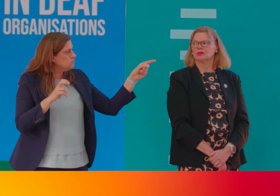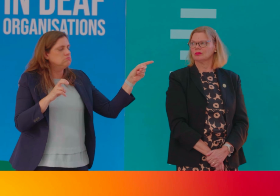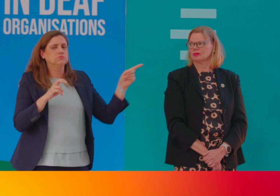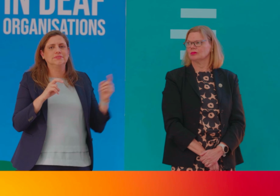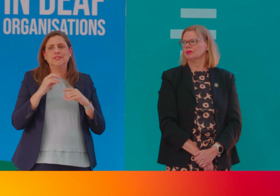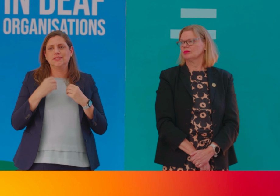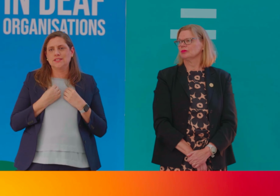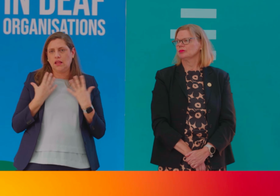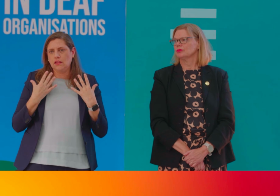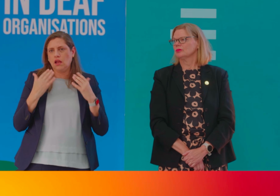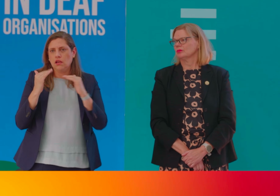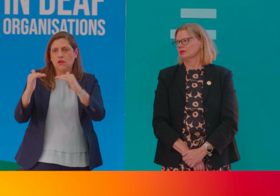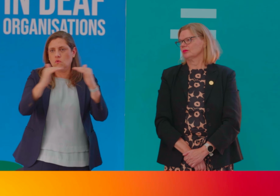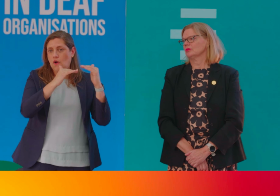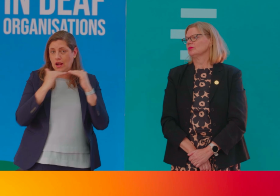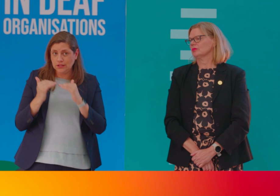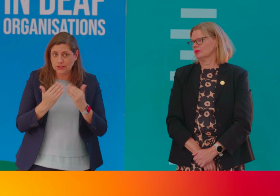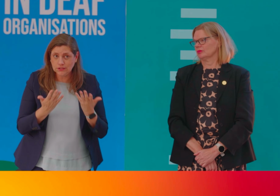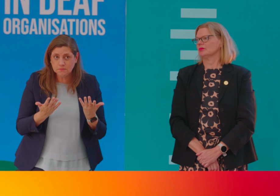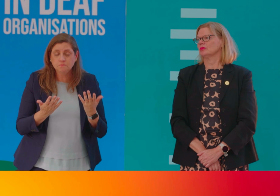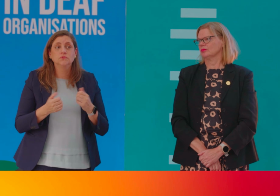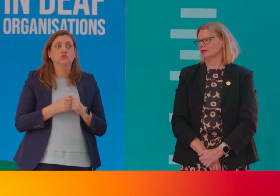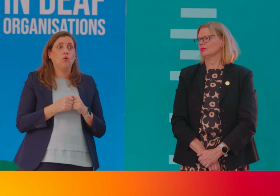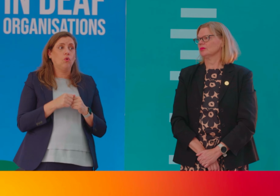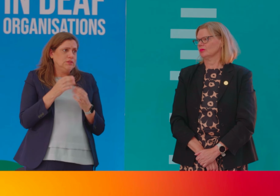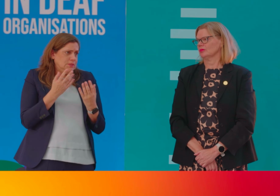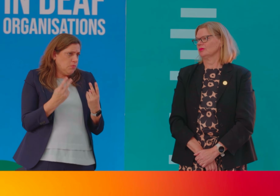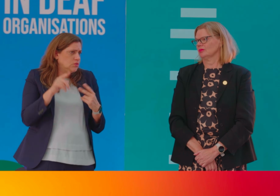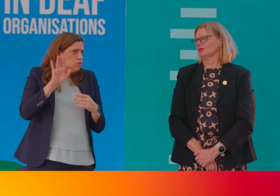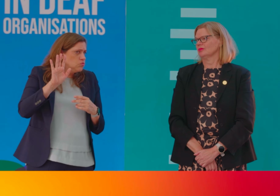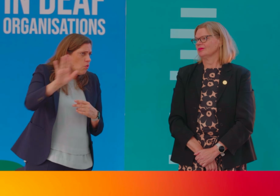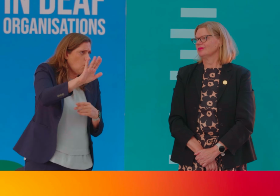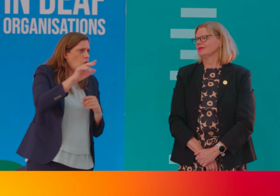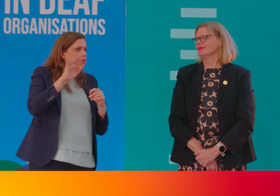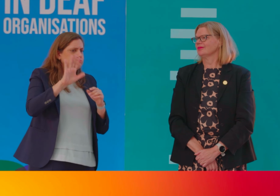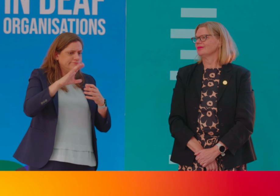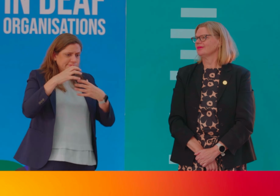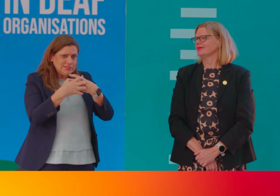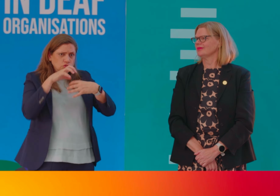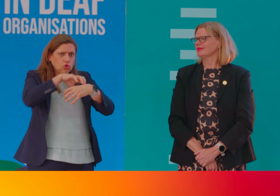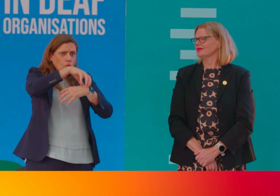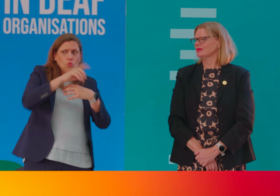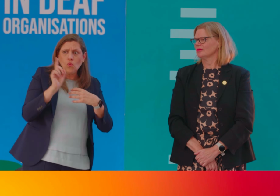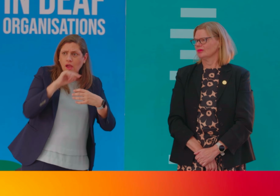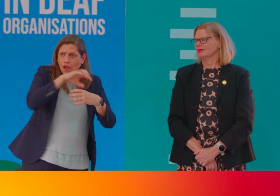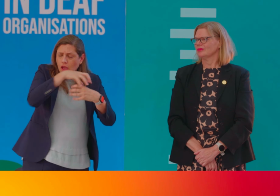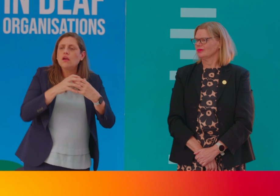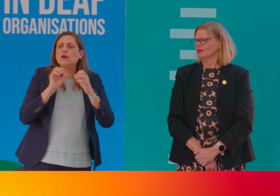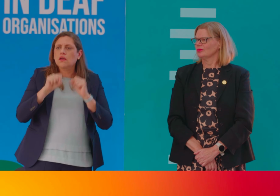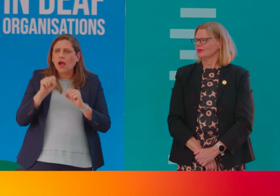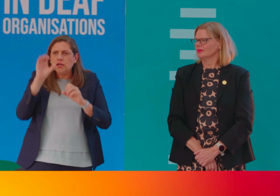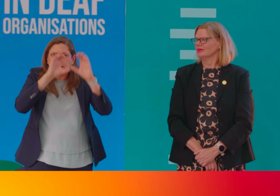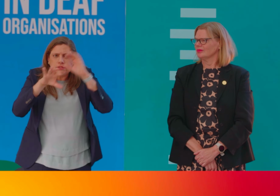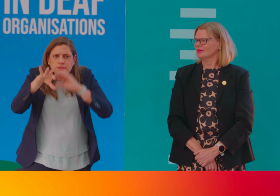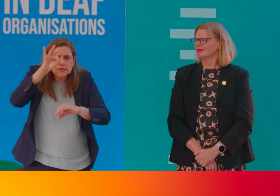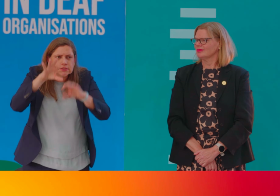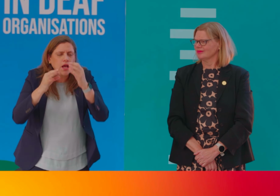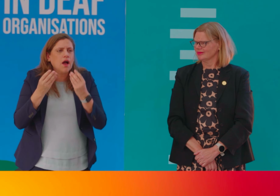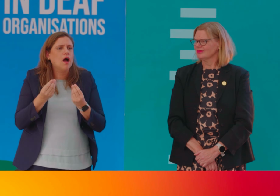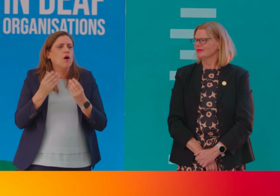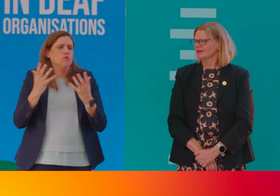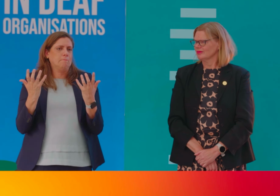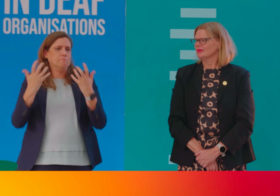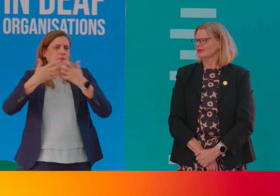the European Commission on Gender Equality Strategy 2020 to 2025.